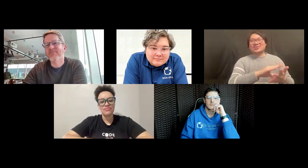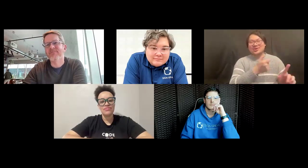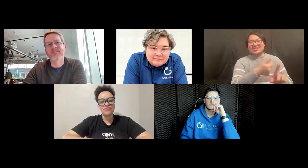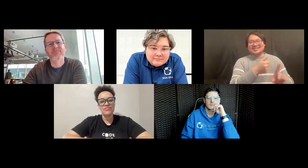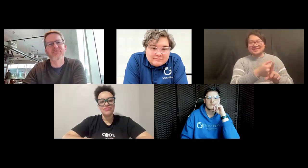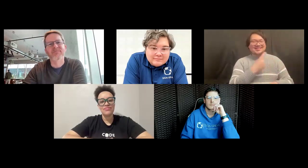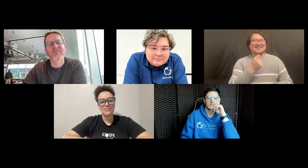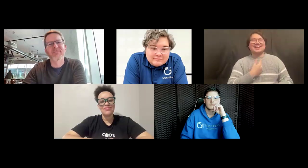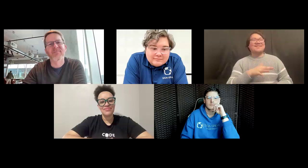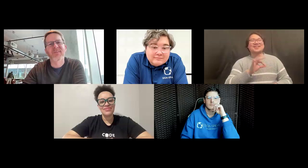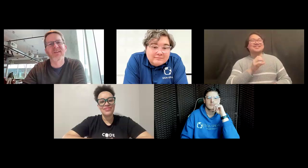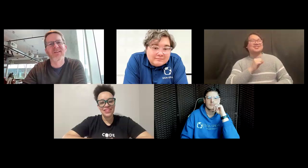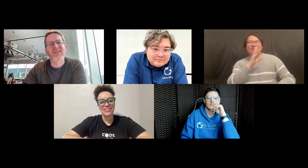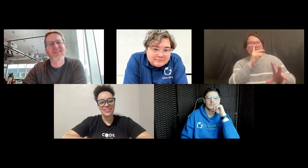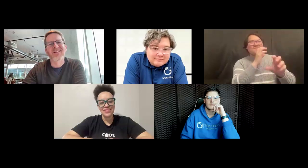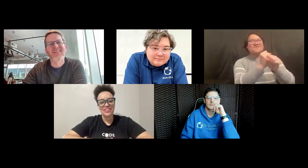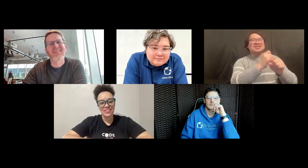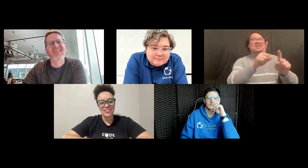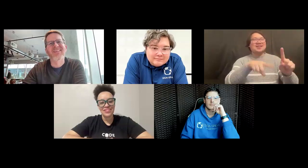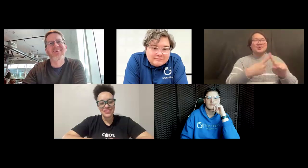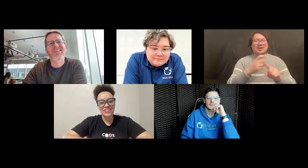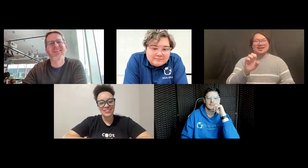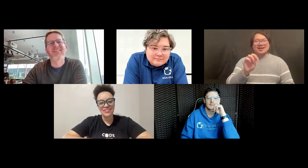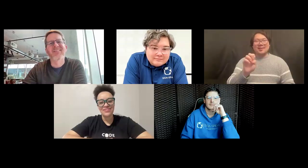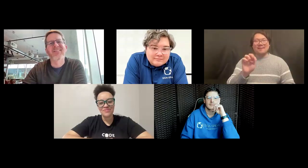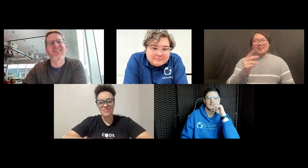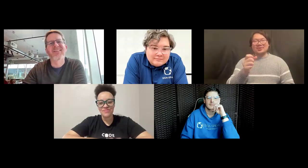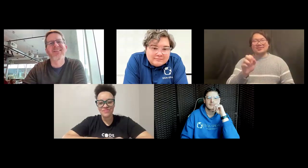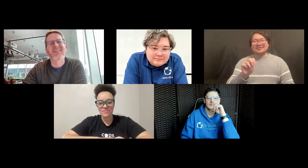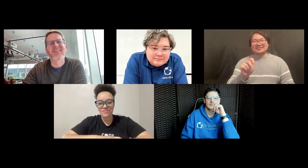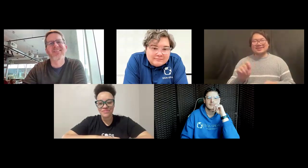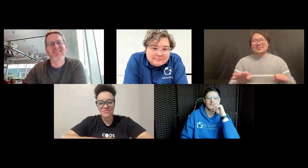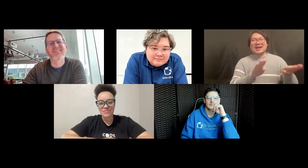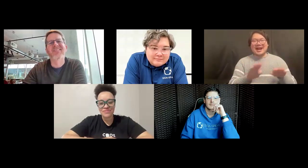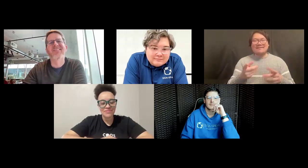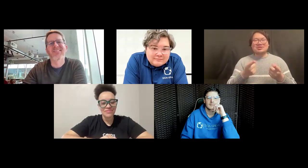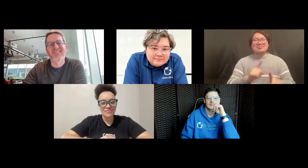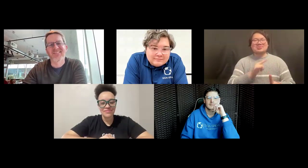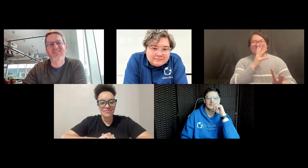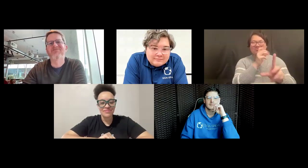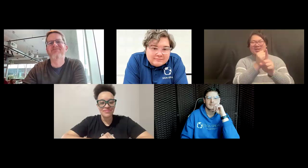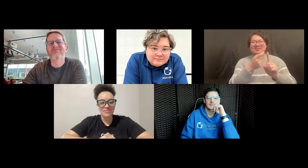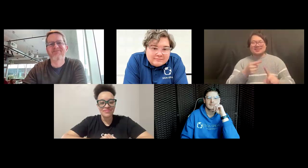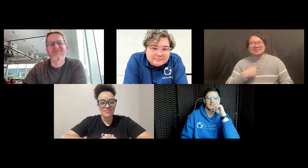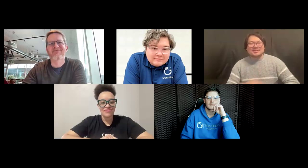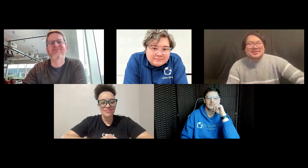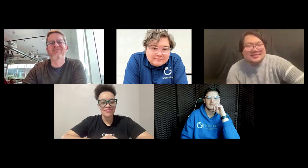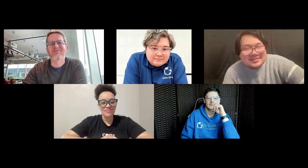So we're really excited for what it continues to learn, and I just find it so fascinating when emergent behaviors happen. I think